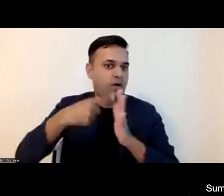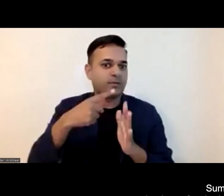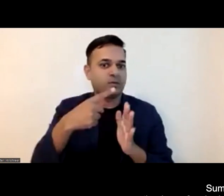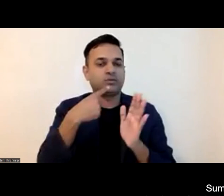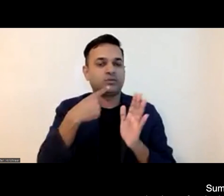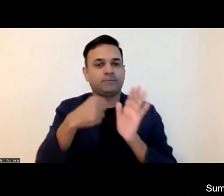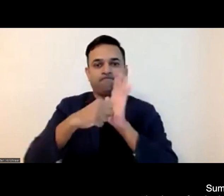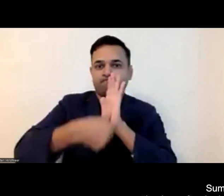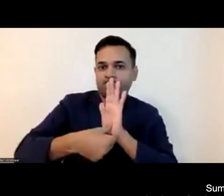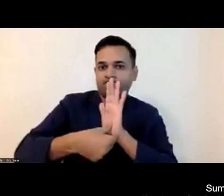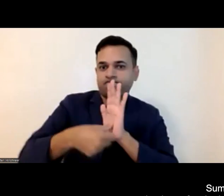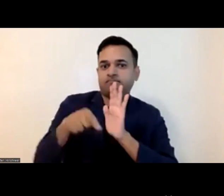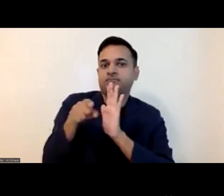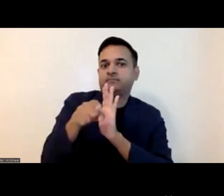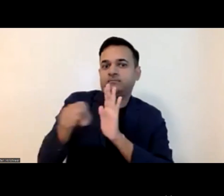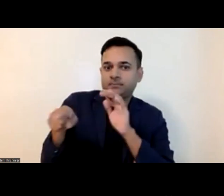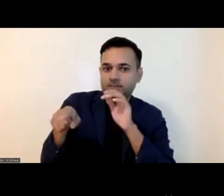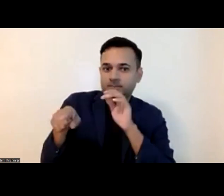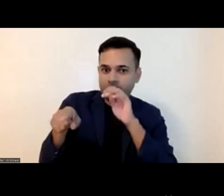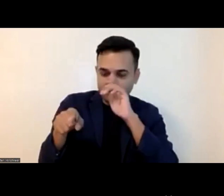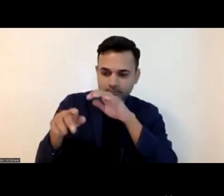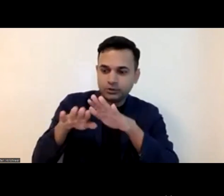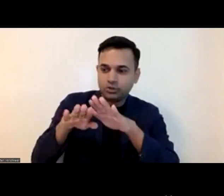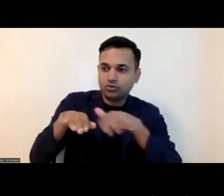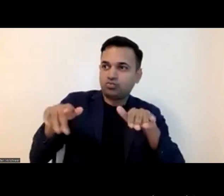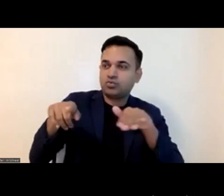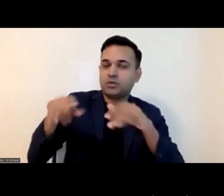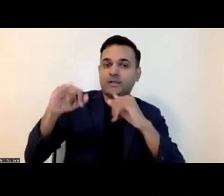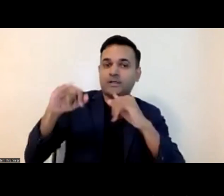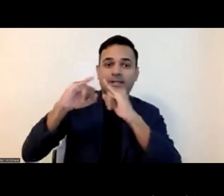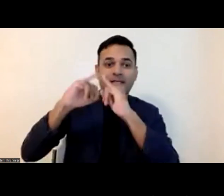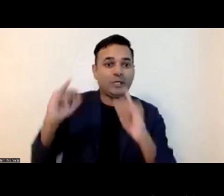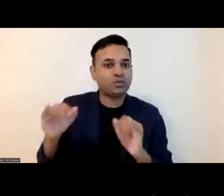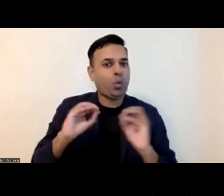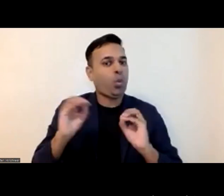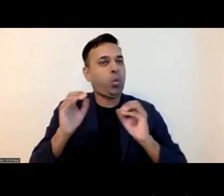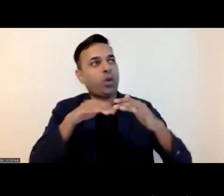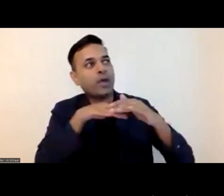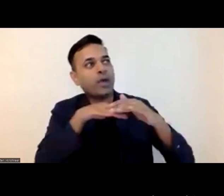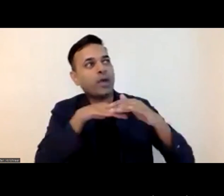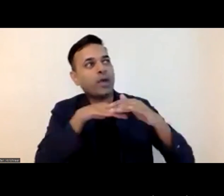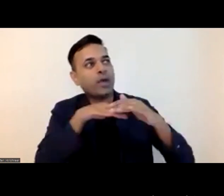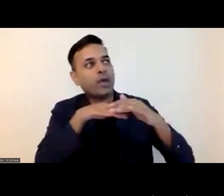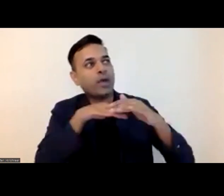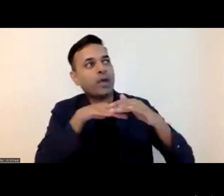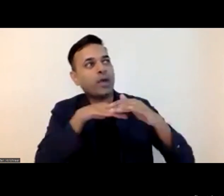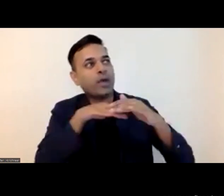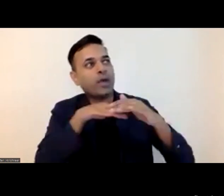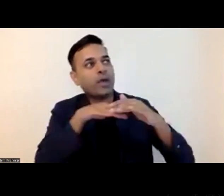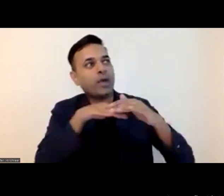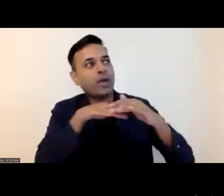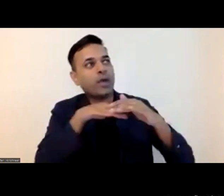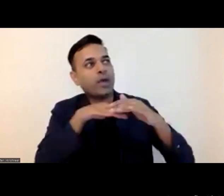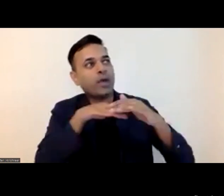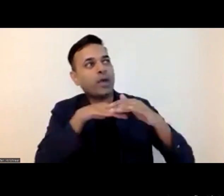Sumira, thank you for sharing your story with us. You are a powerful advocate. I really appreciate your efforts and passion towards speaking at your